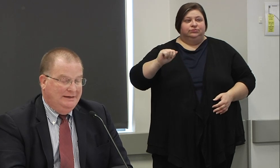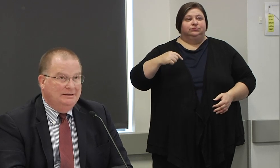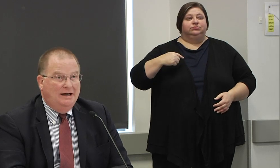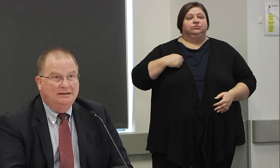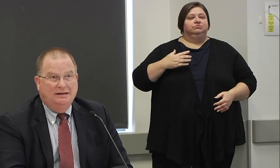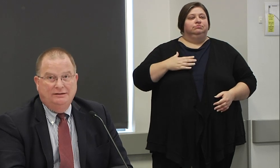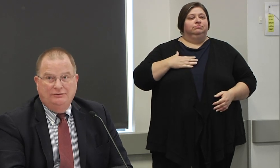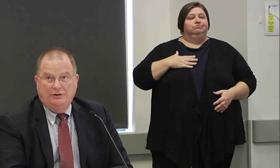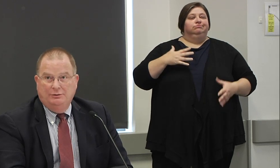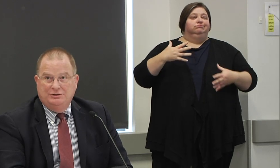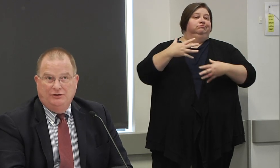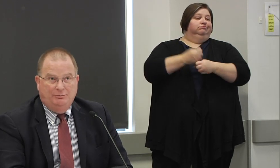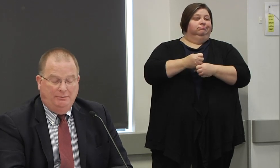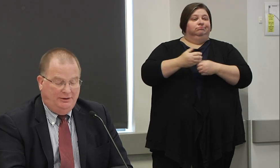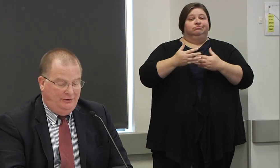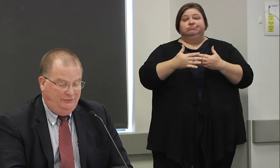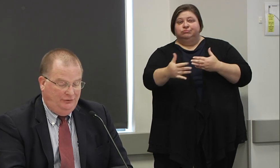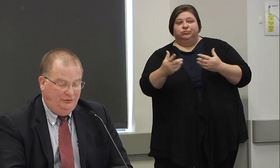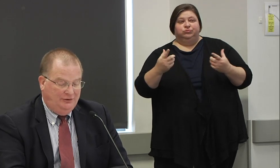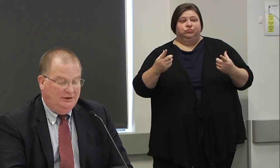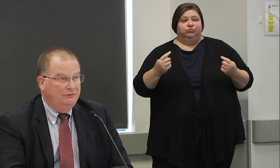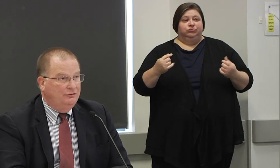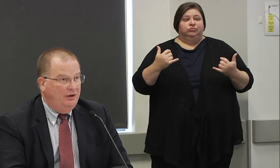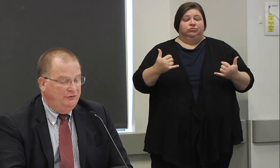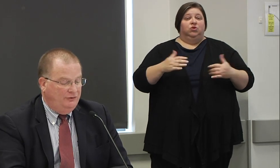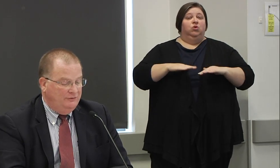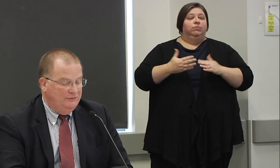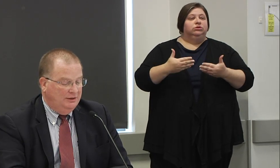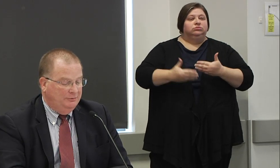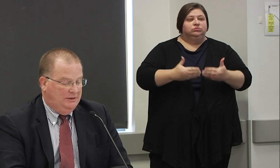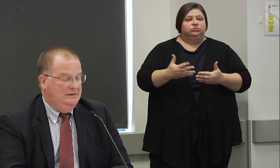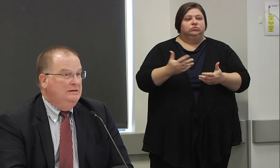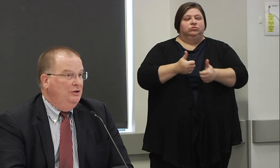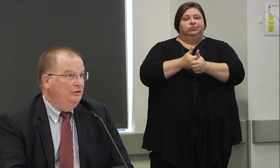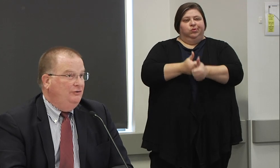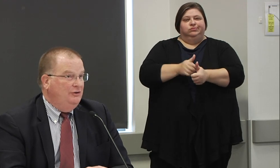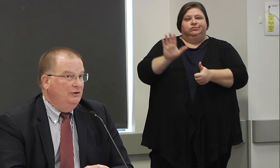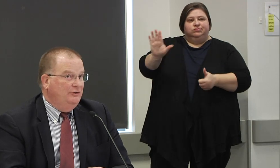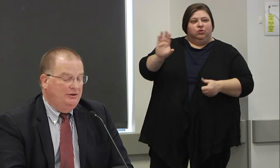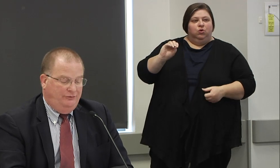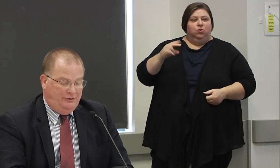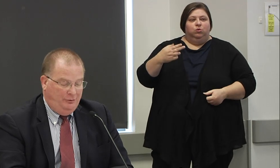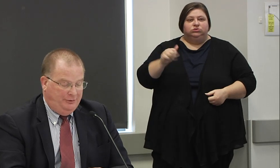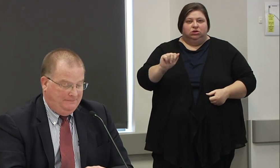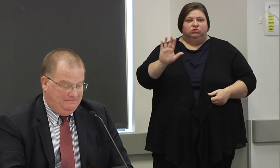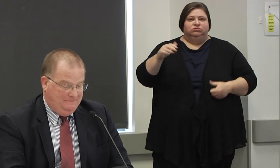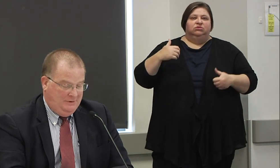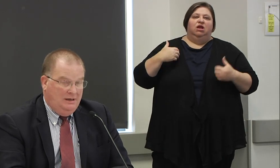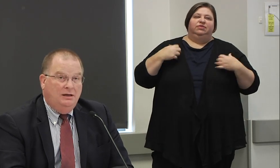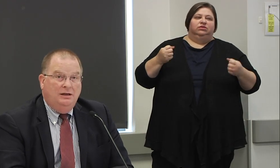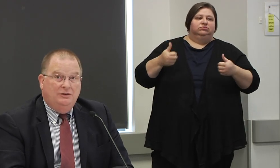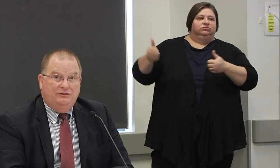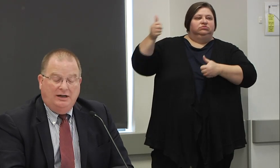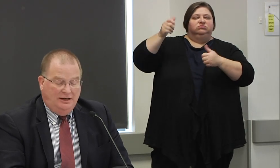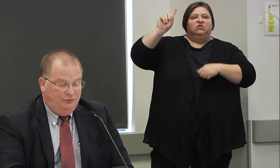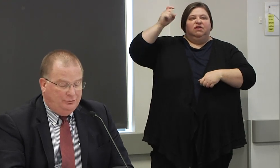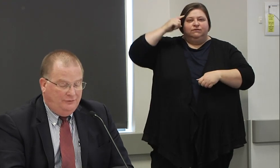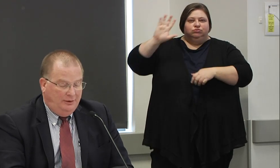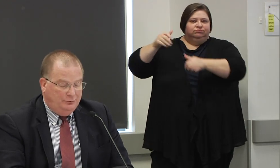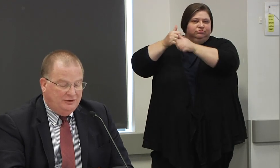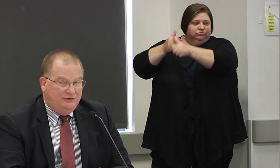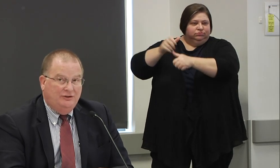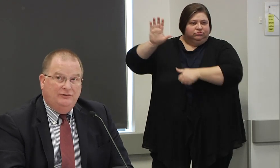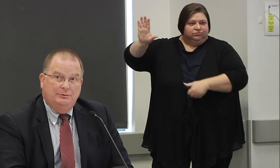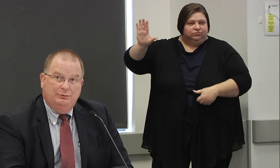the guidelines OHA's public health officials and the governor's office have developed to steer a safe reopening. These guidelines were developed